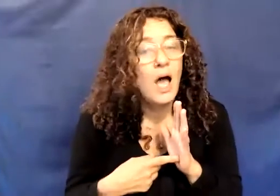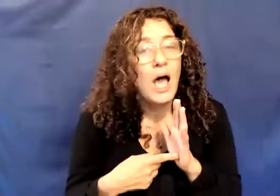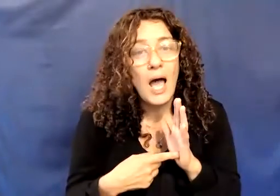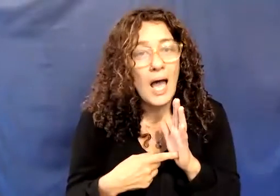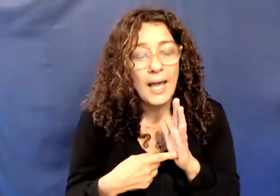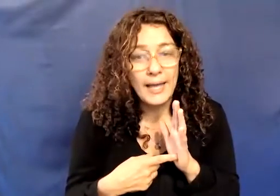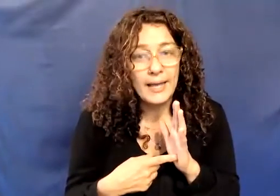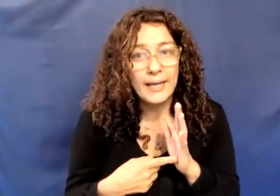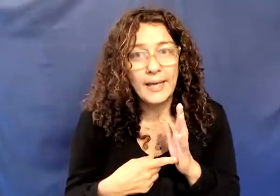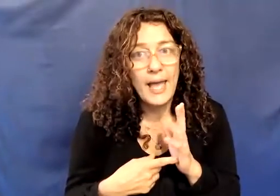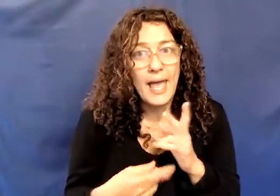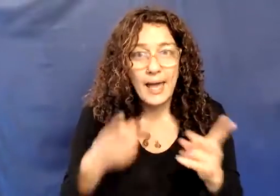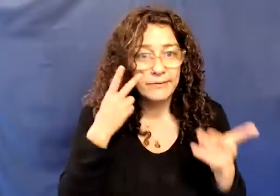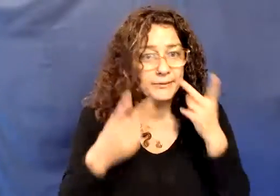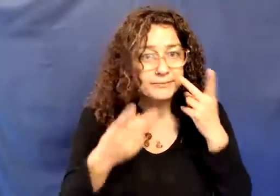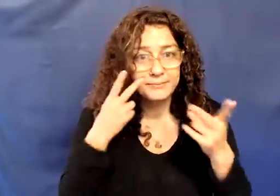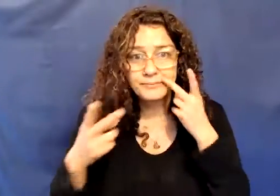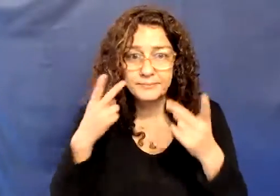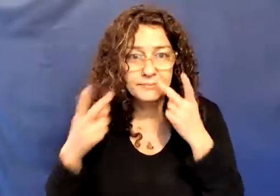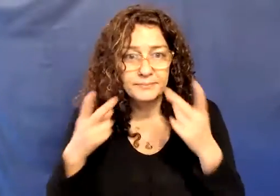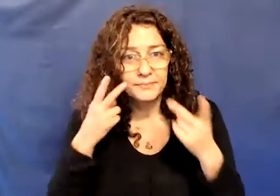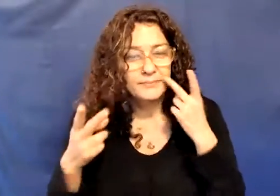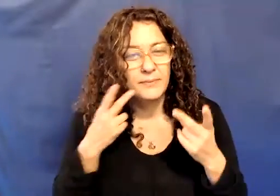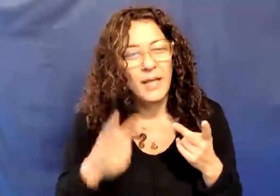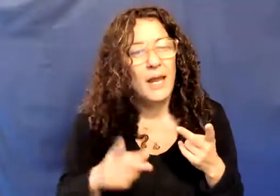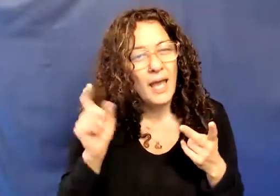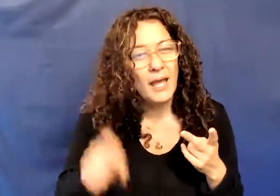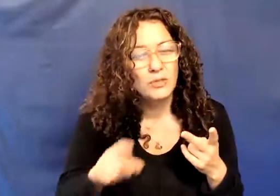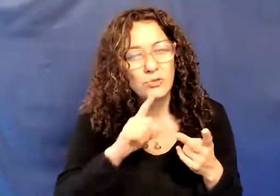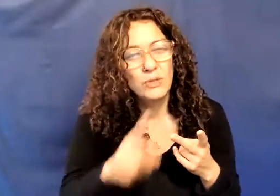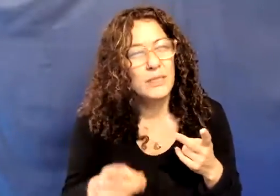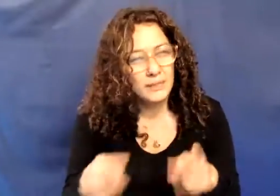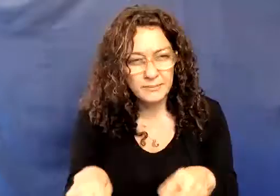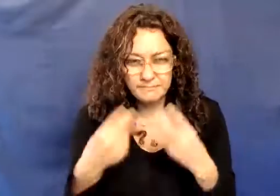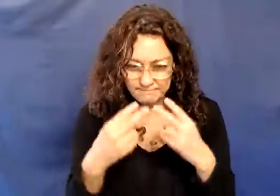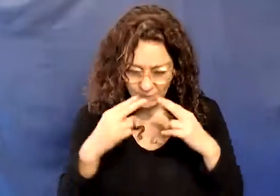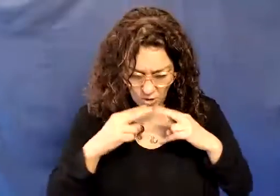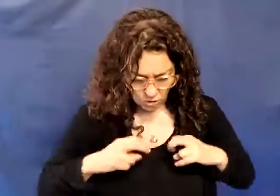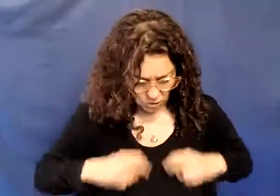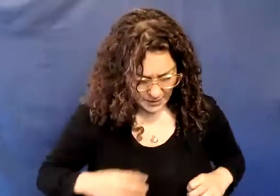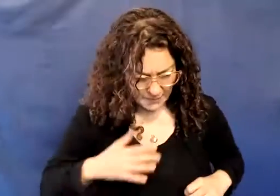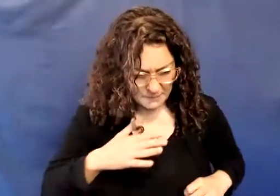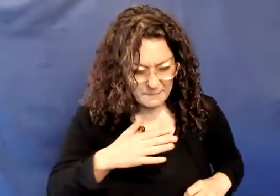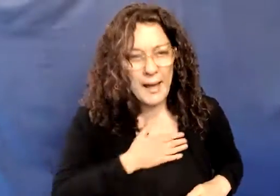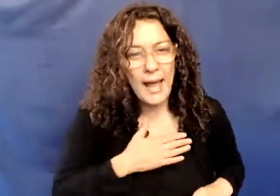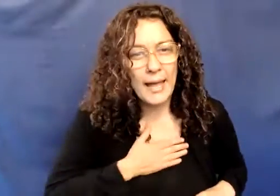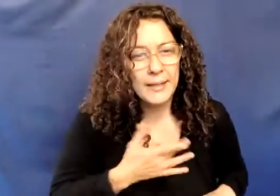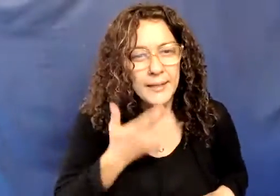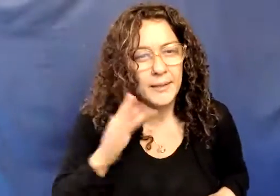I've had to really look at my at how I go about things. And one of the